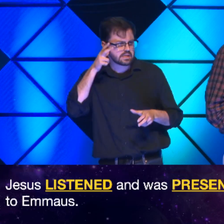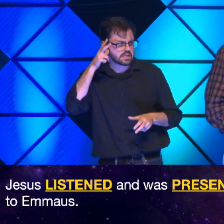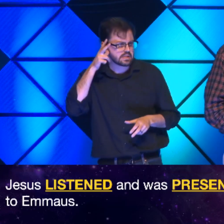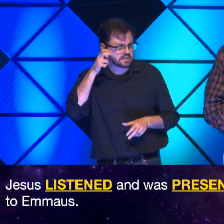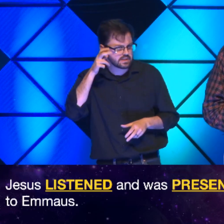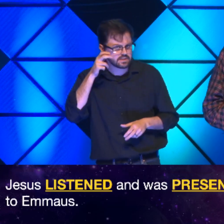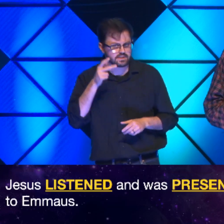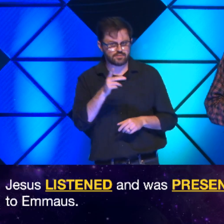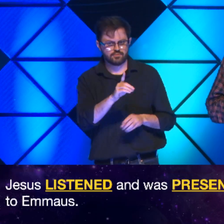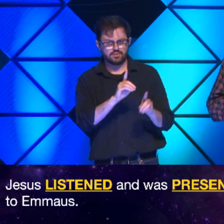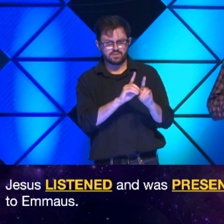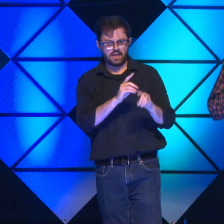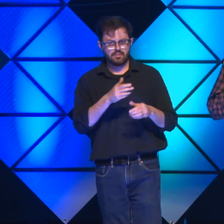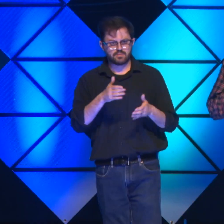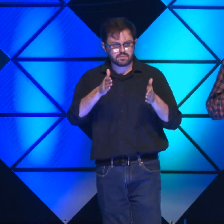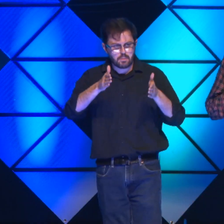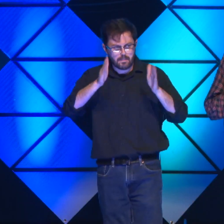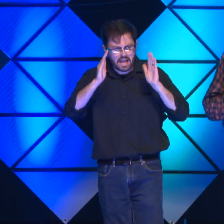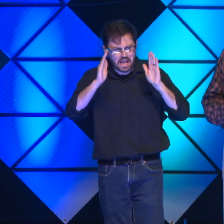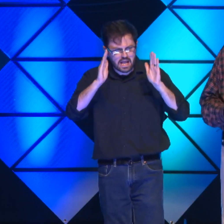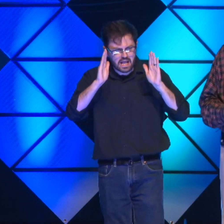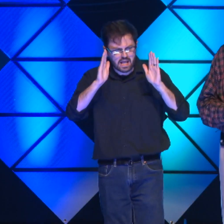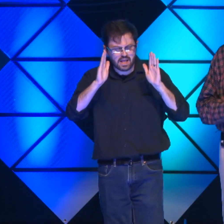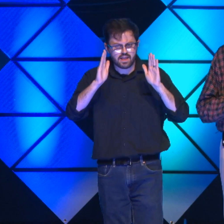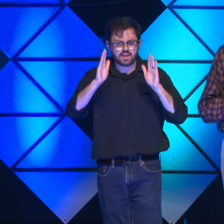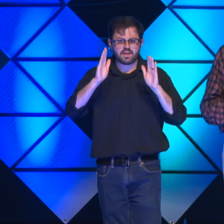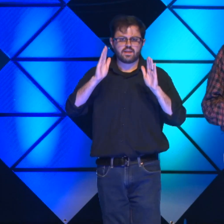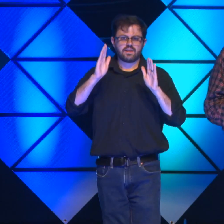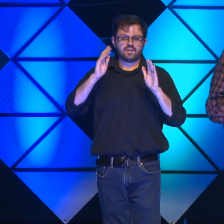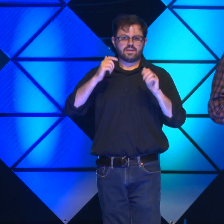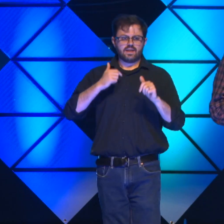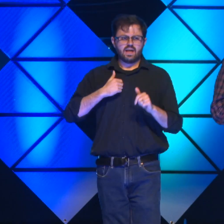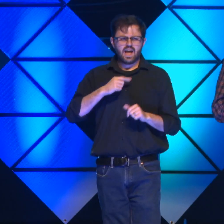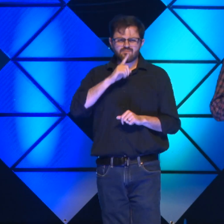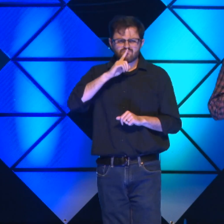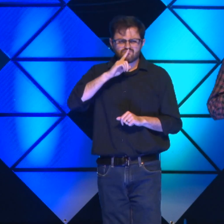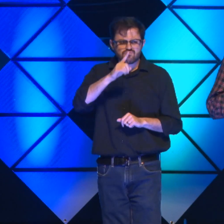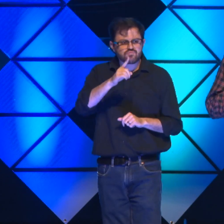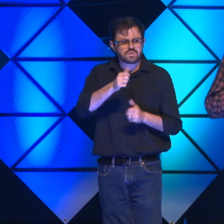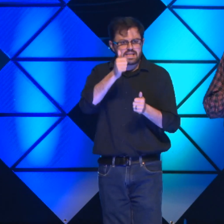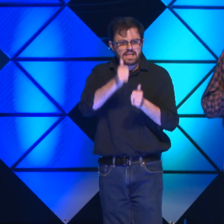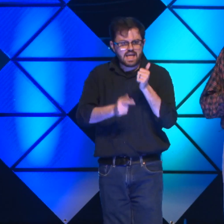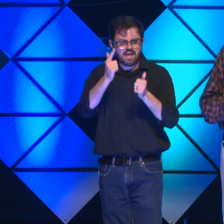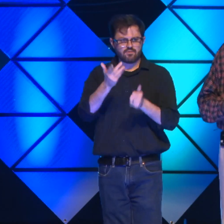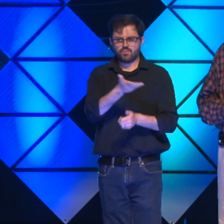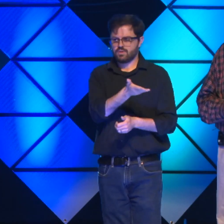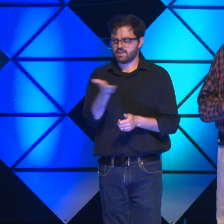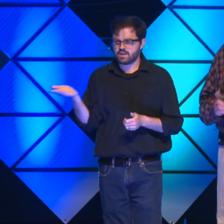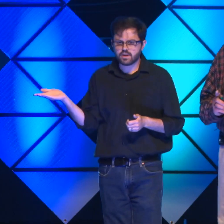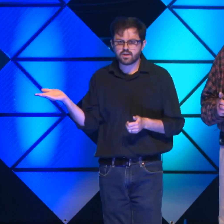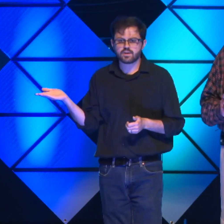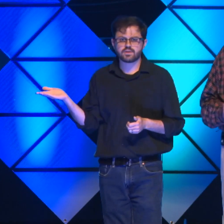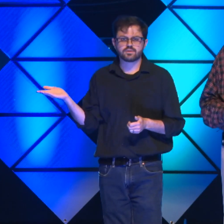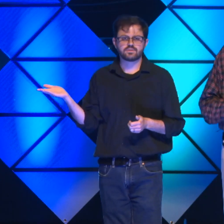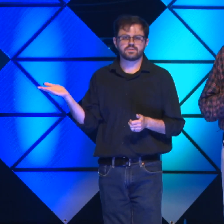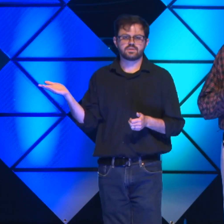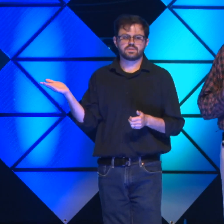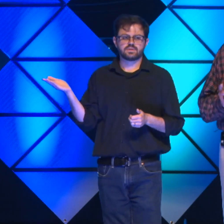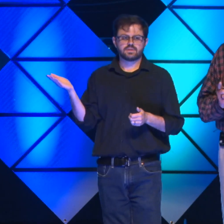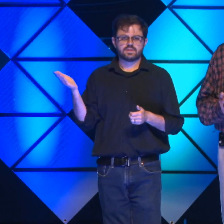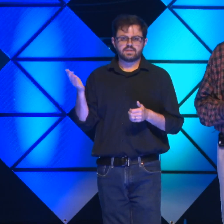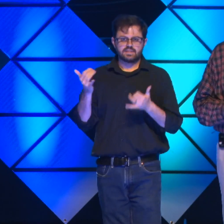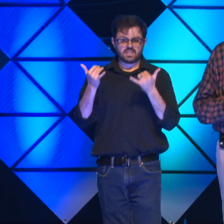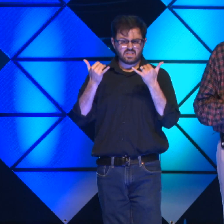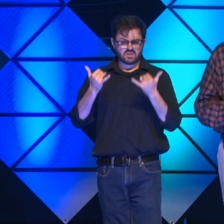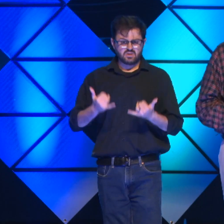Emmaus. I have little doubt that everyone in this room either is, has been, or at